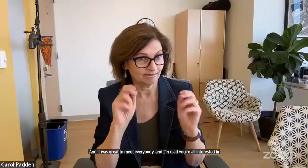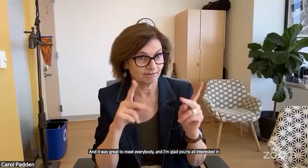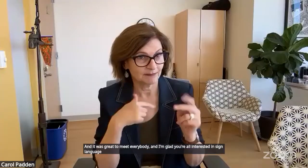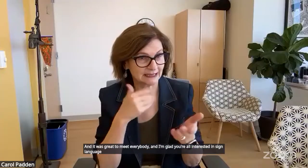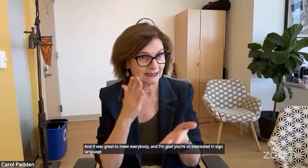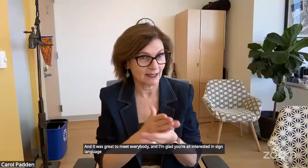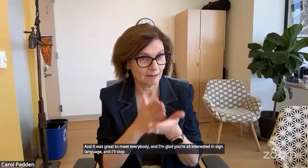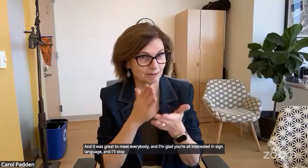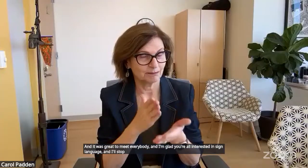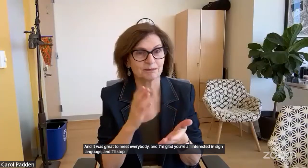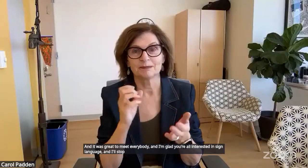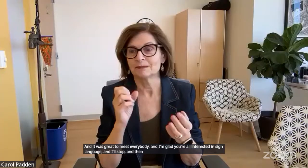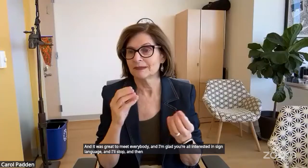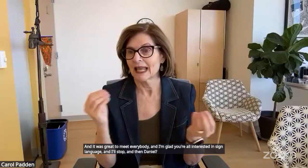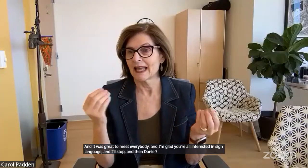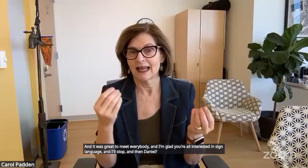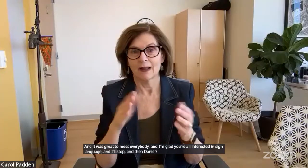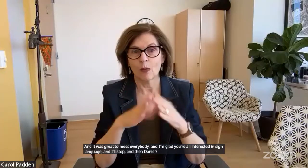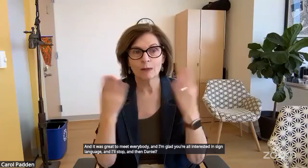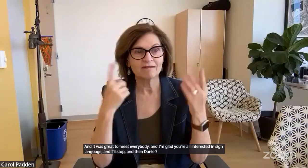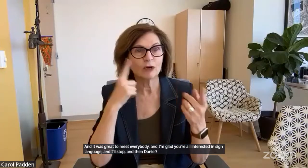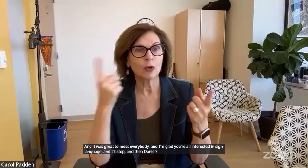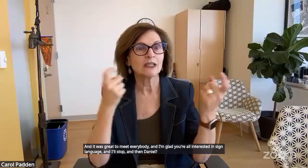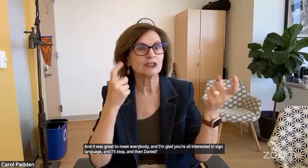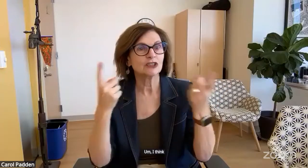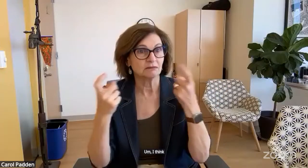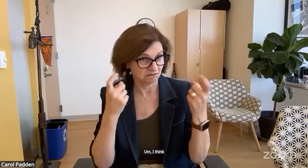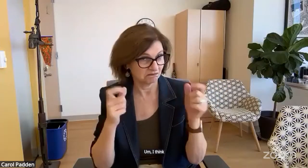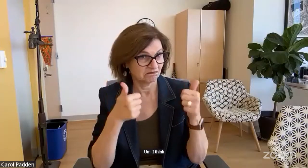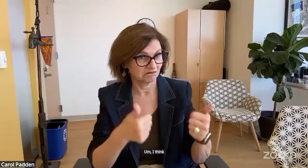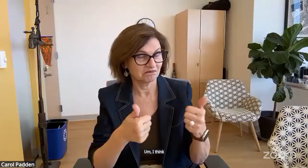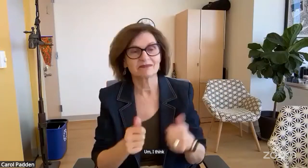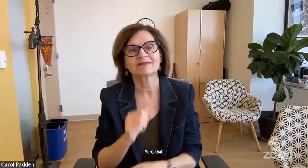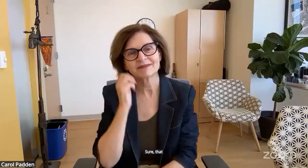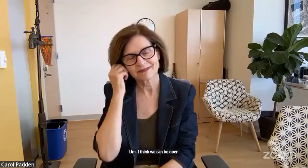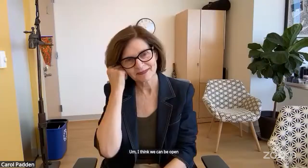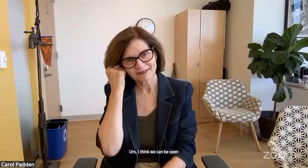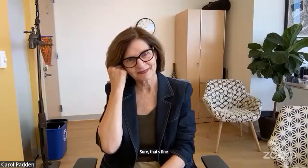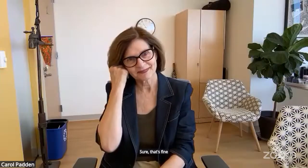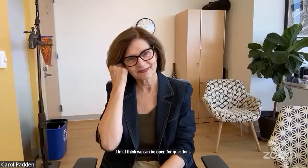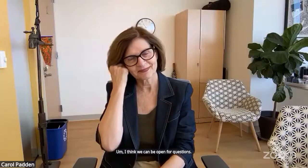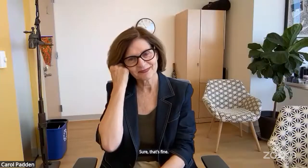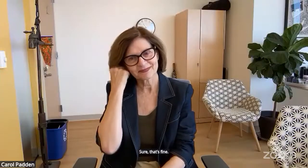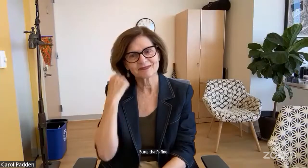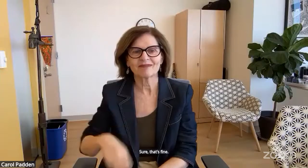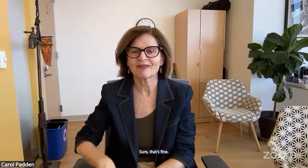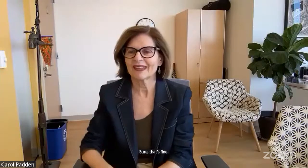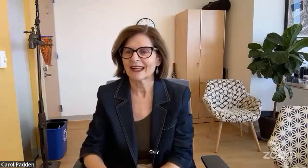stop. And then Daniel, I think we Sure, can be that's open for fine. questions. Mhm. Okay.